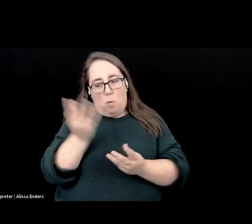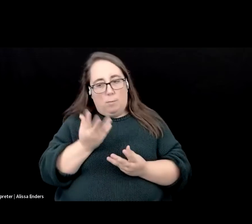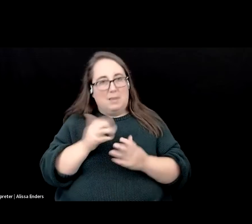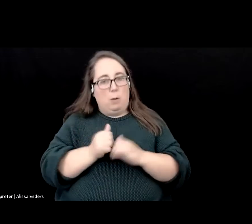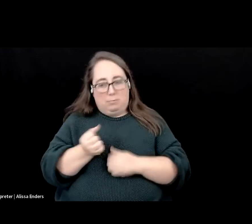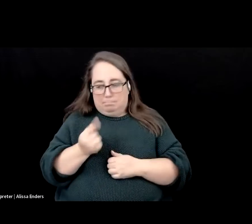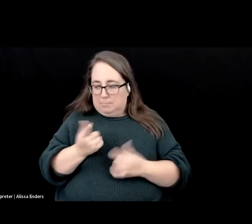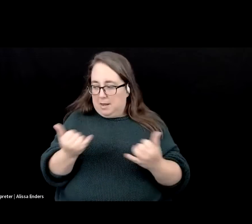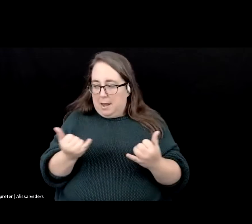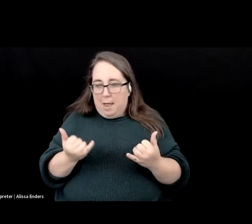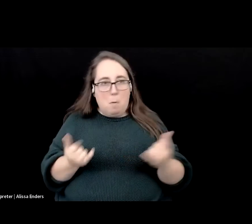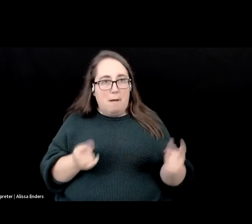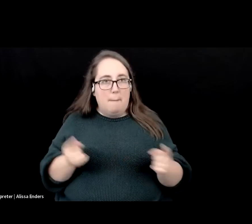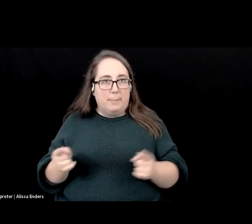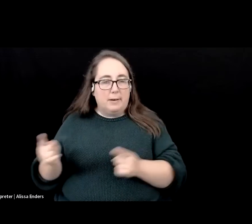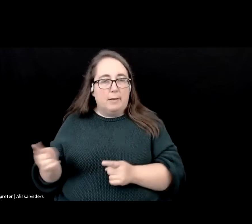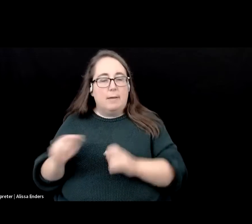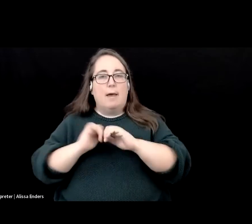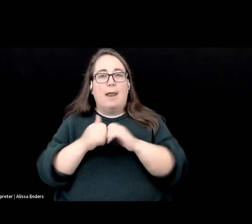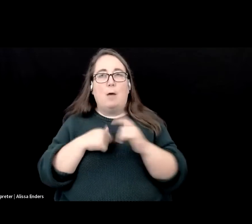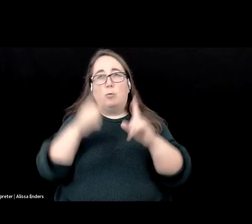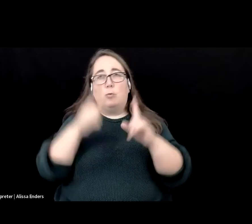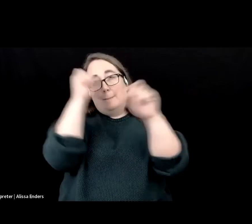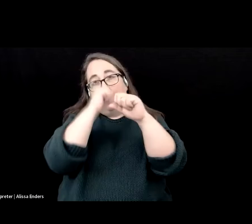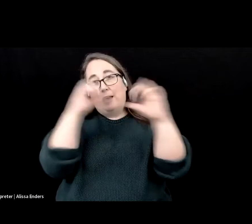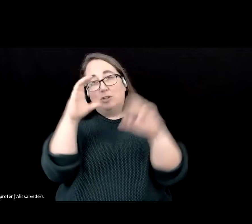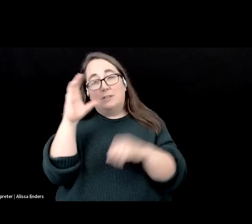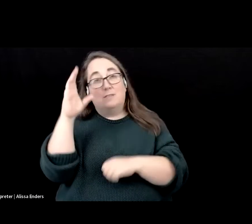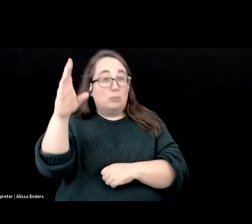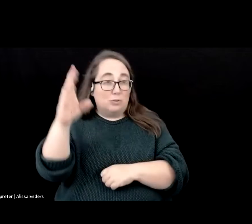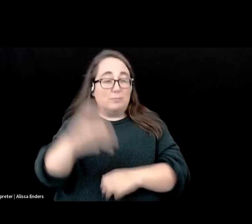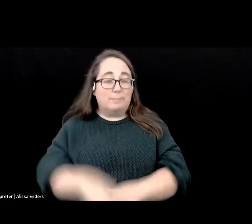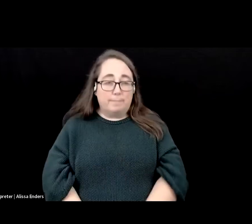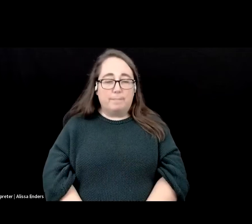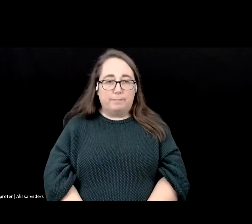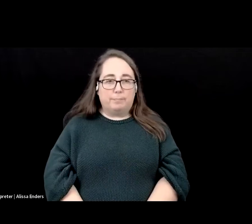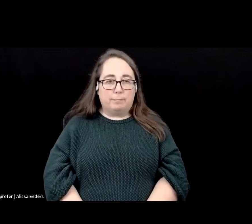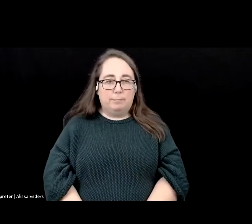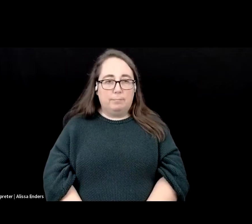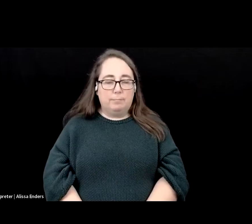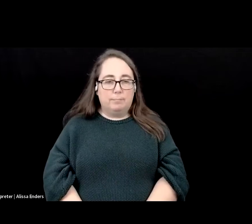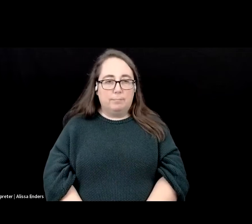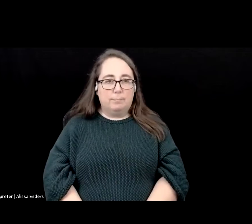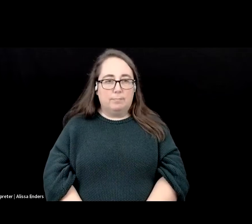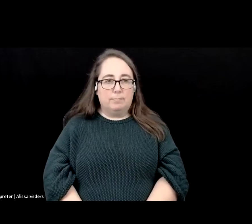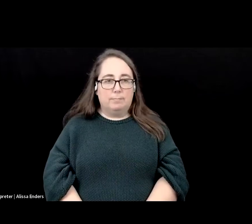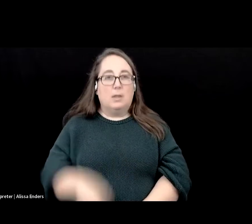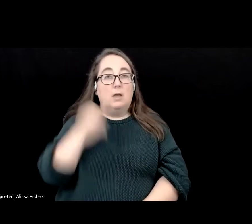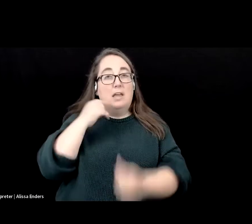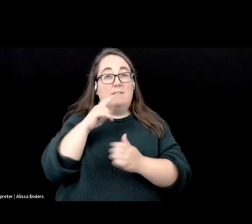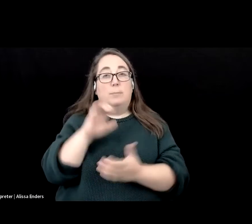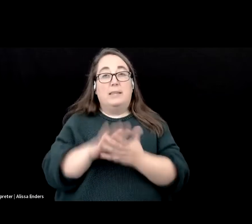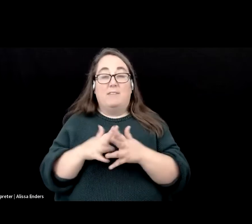the present and in fact, how we imagine what the future can be like. In other words, if you believe that